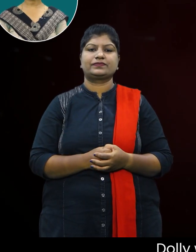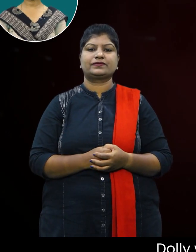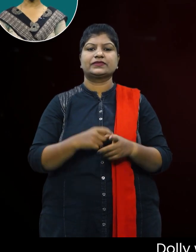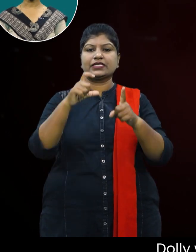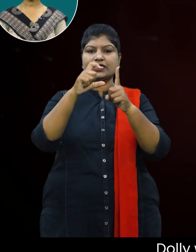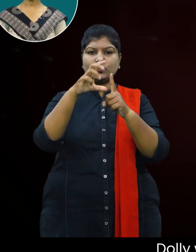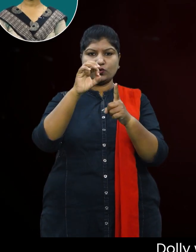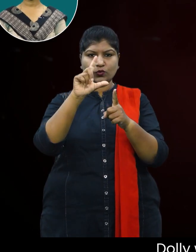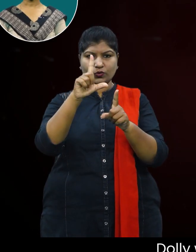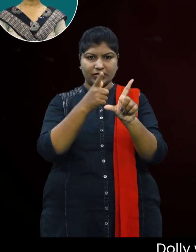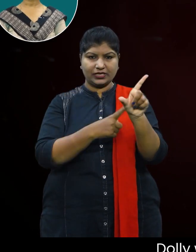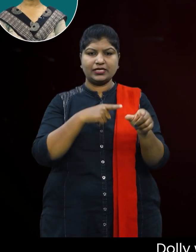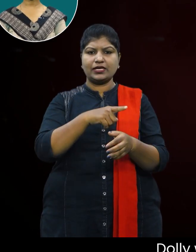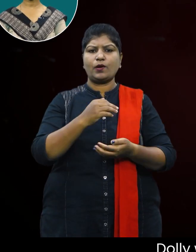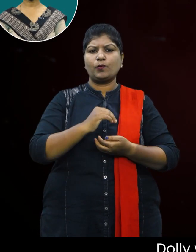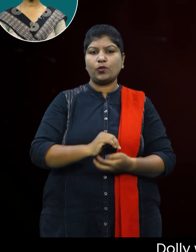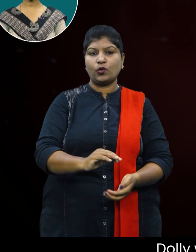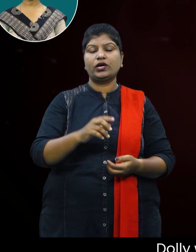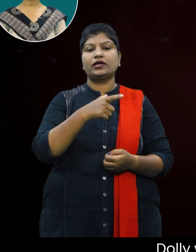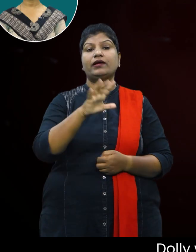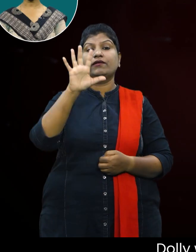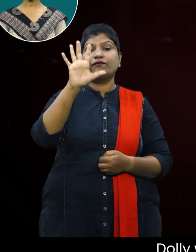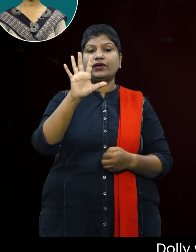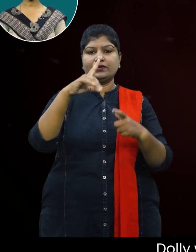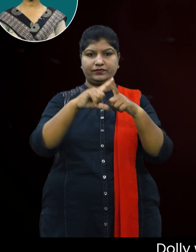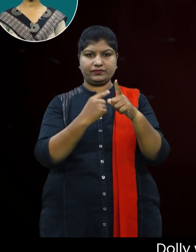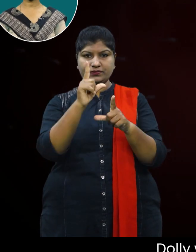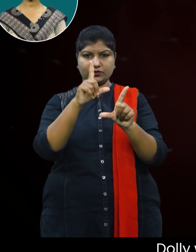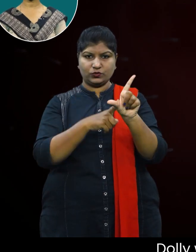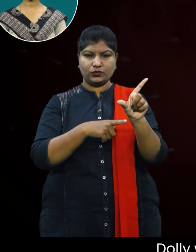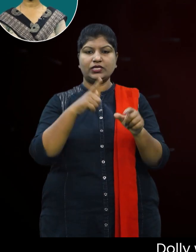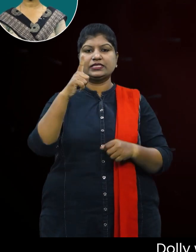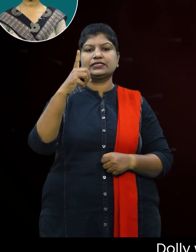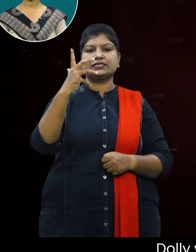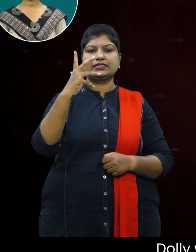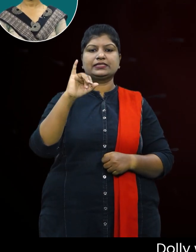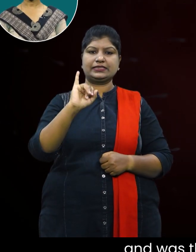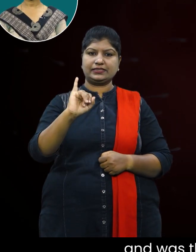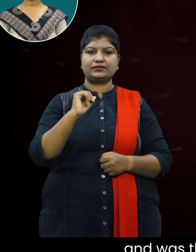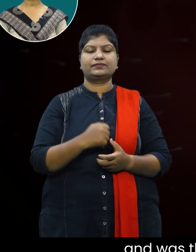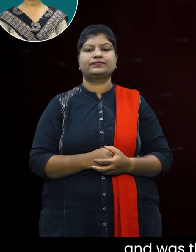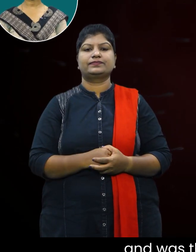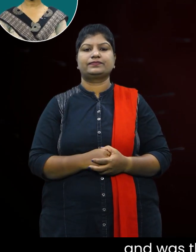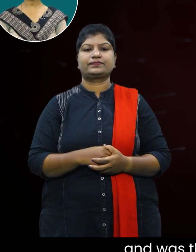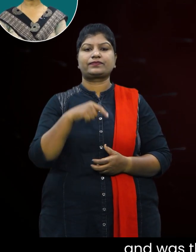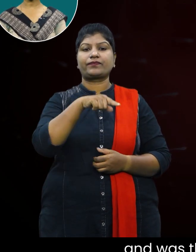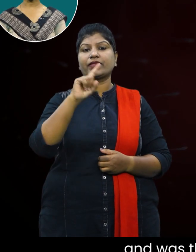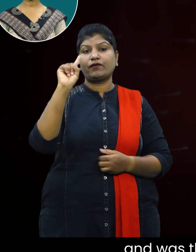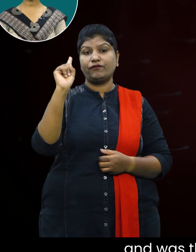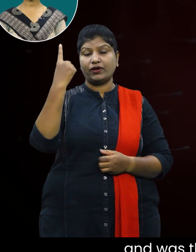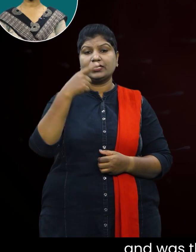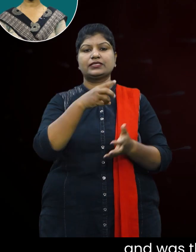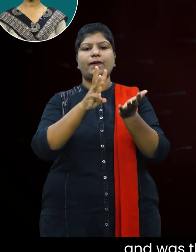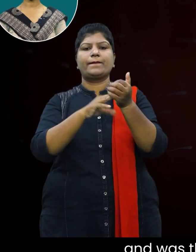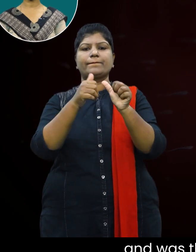Dolly was born on 5th July 1996 and was the first